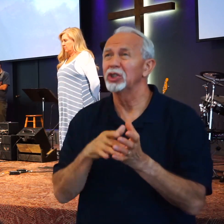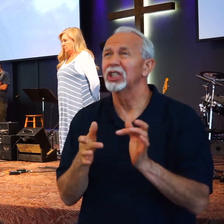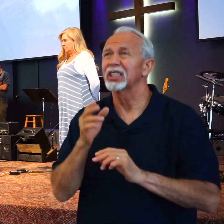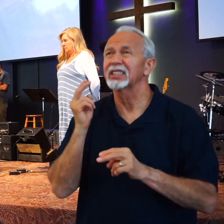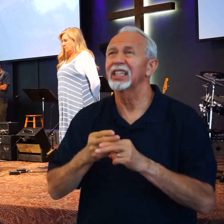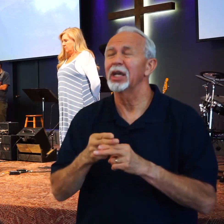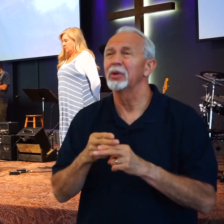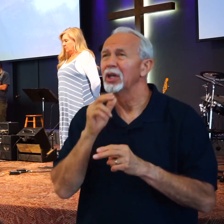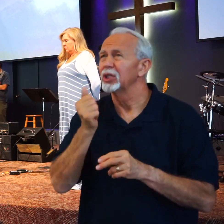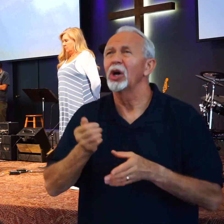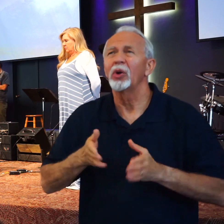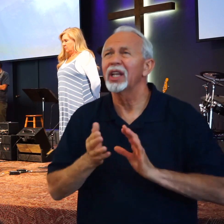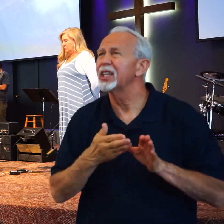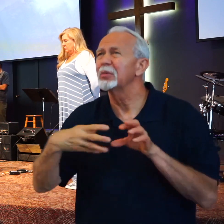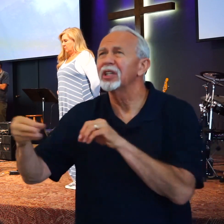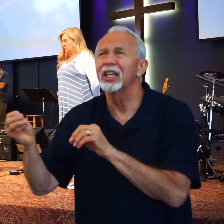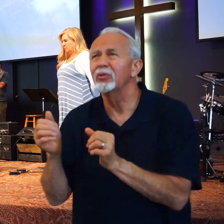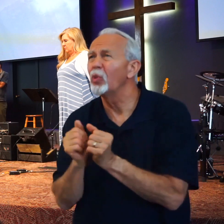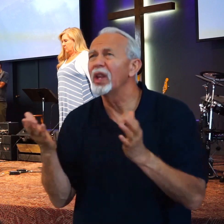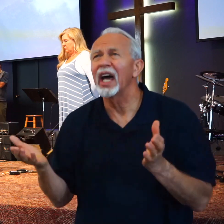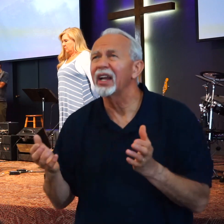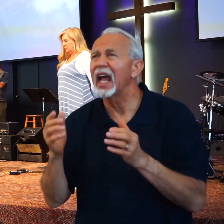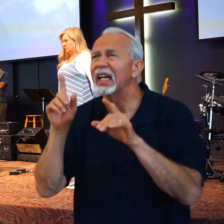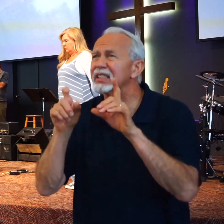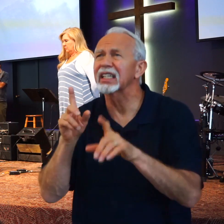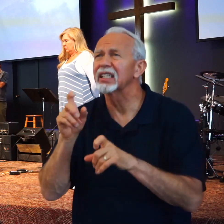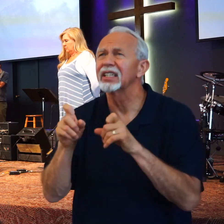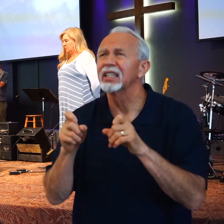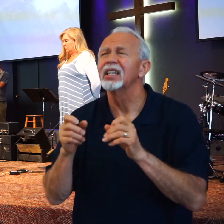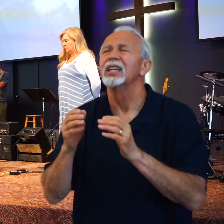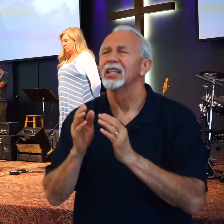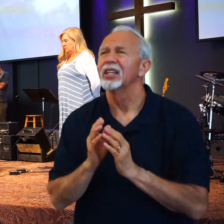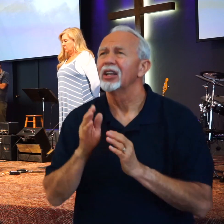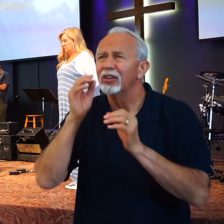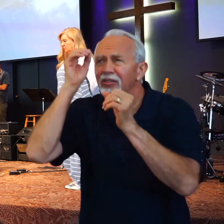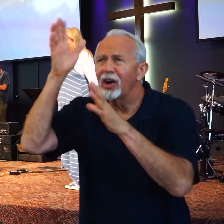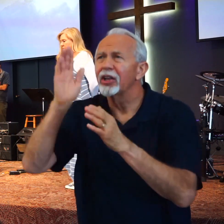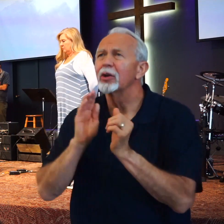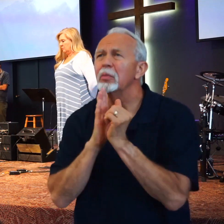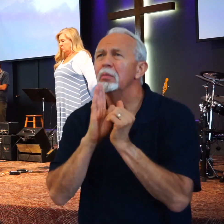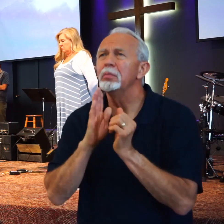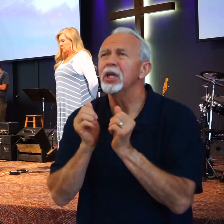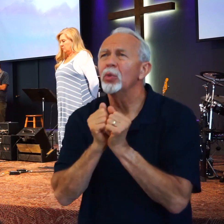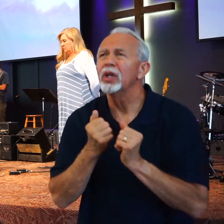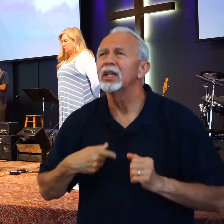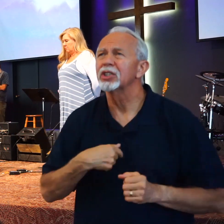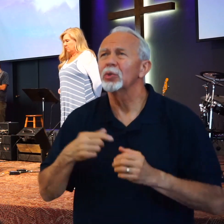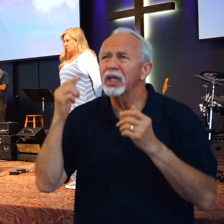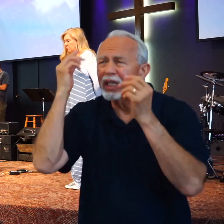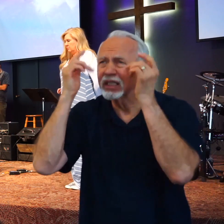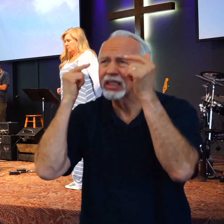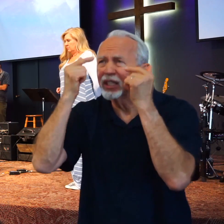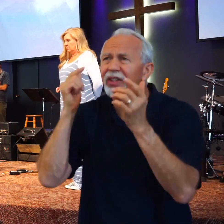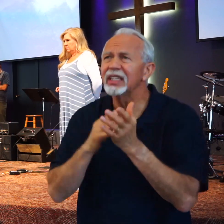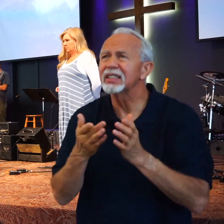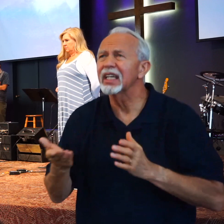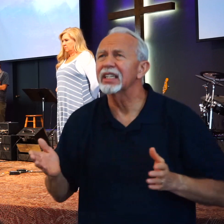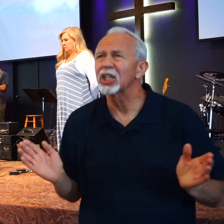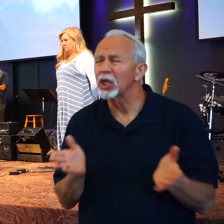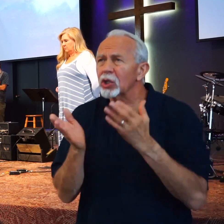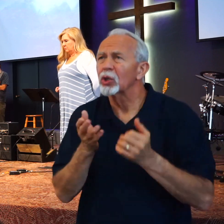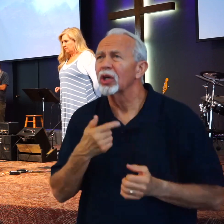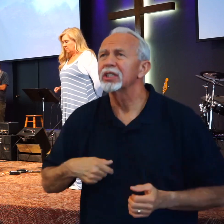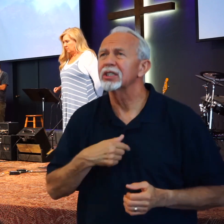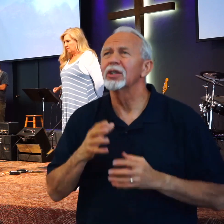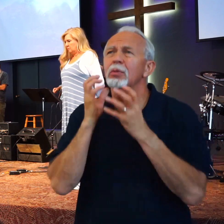them leave without asking. Father, be with us as we consider these things. Encourage us with these